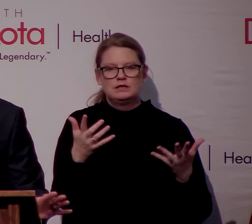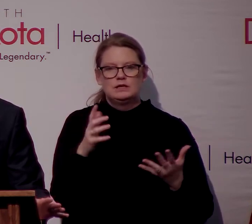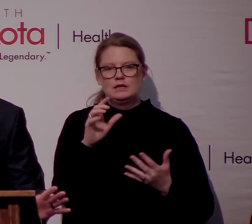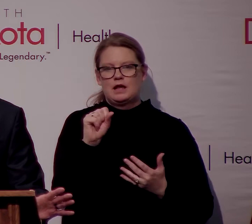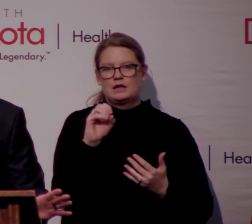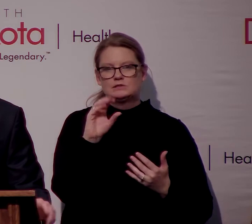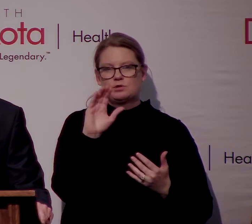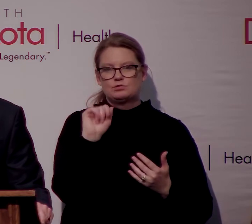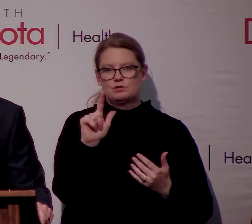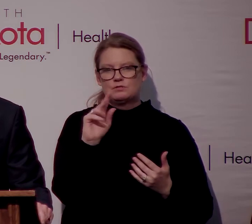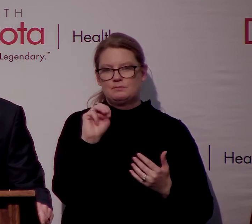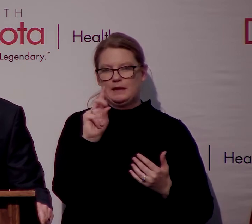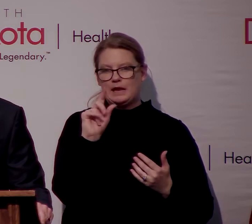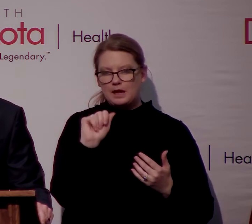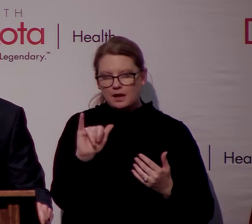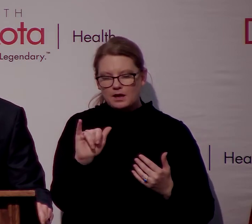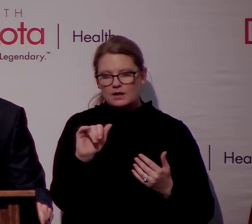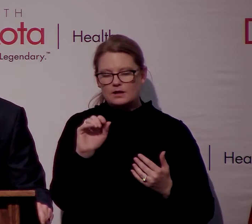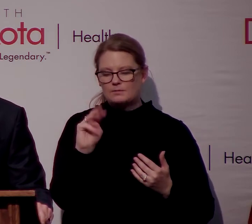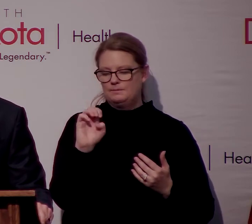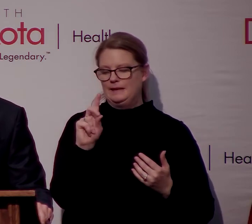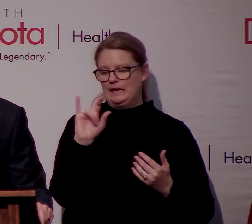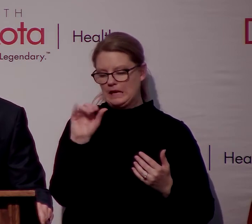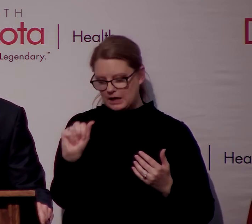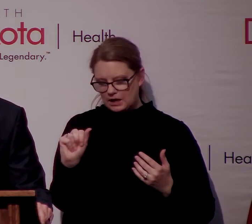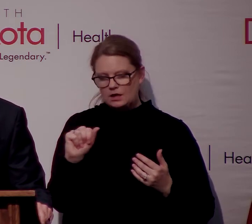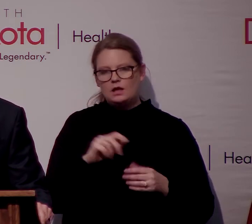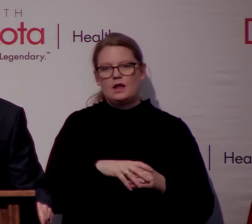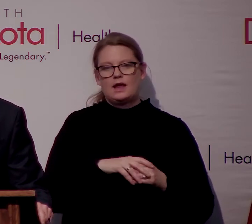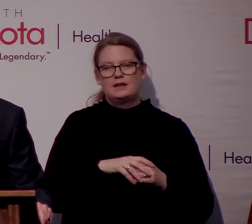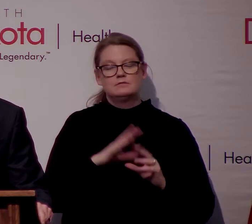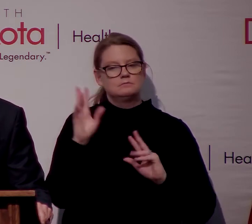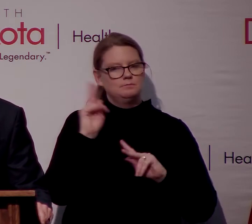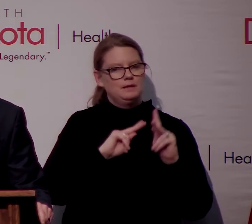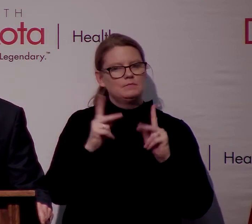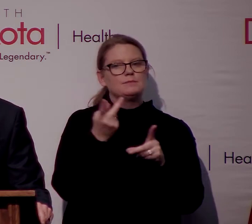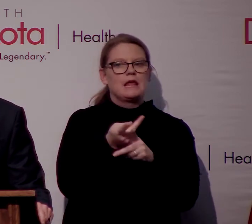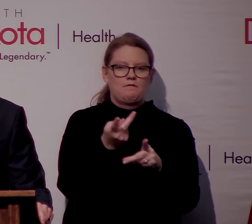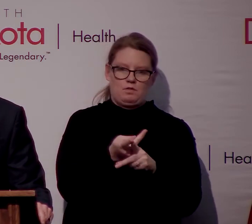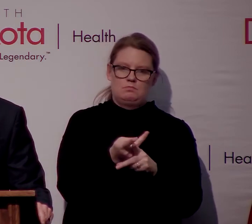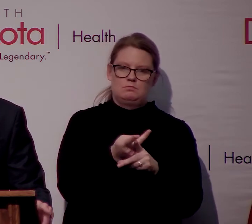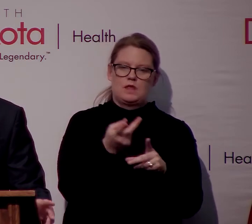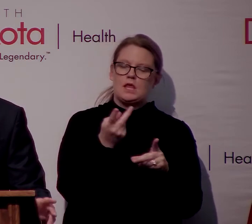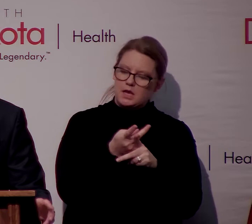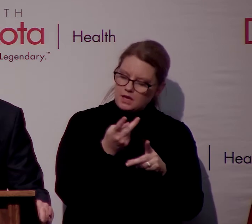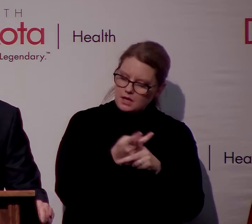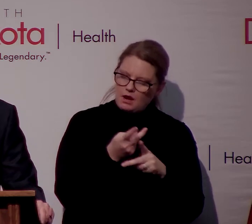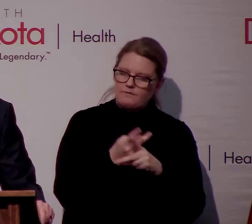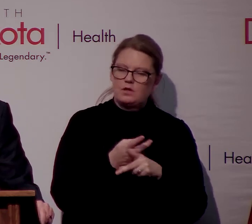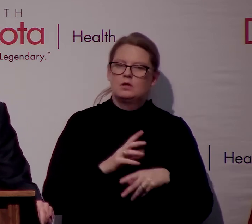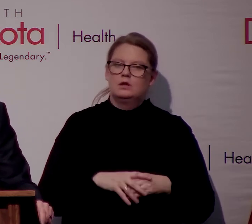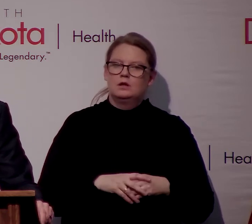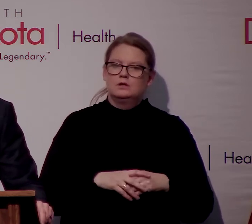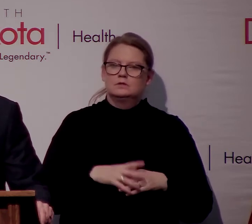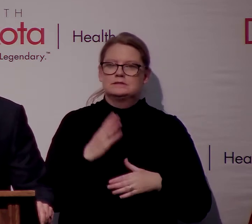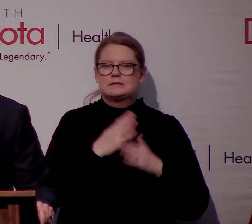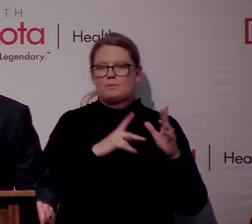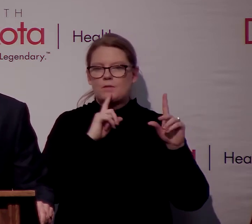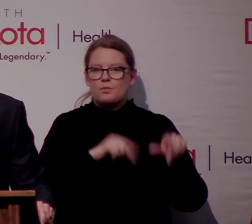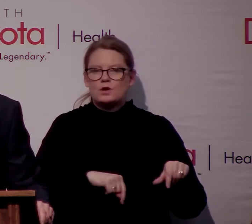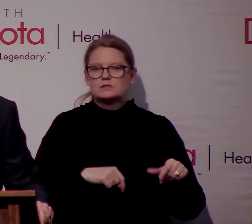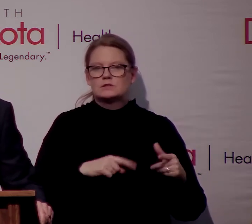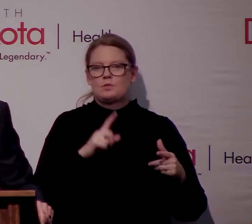social media, on the web, and people should be very, very careful about the information. We've had reports that a